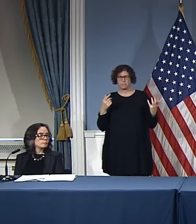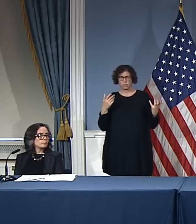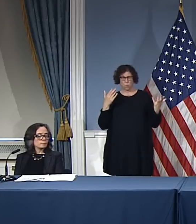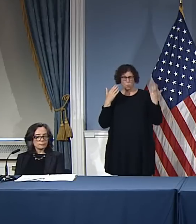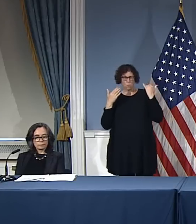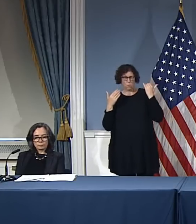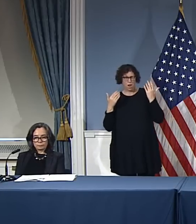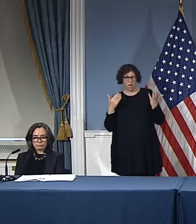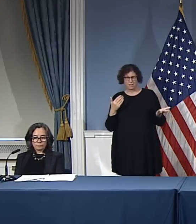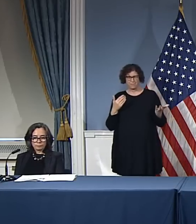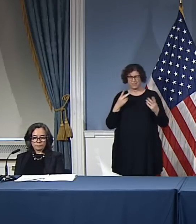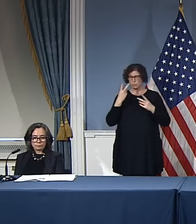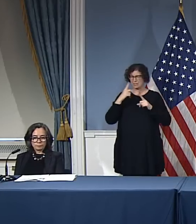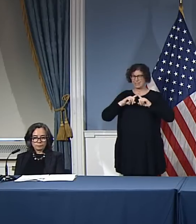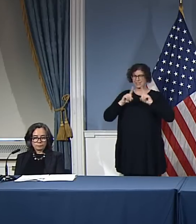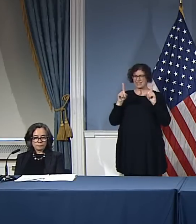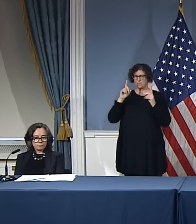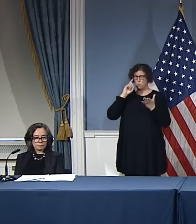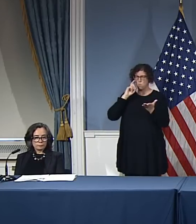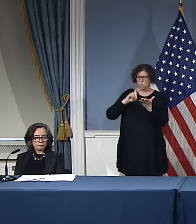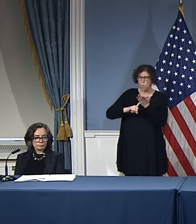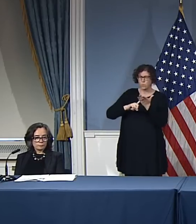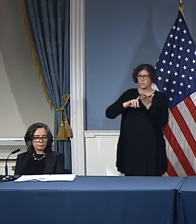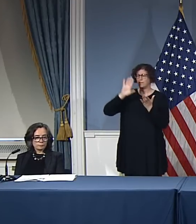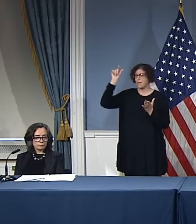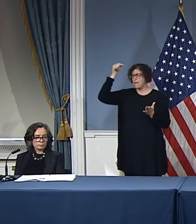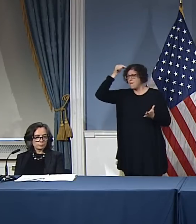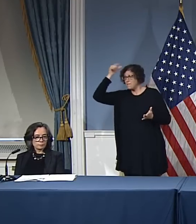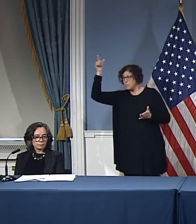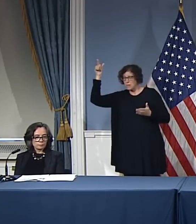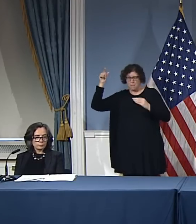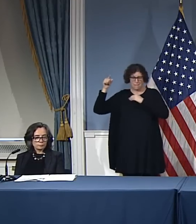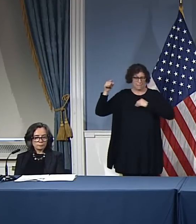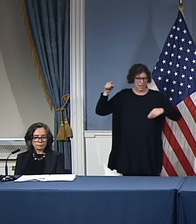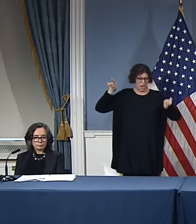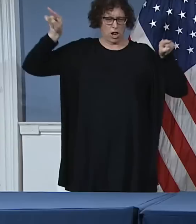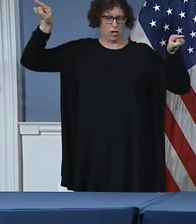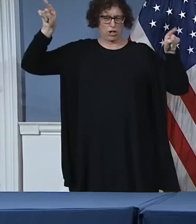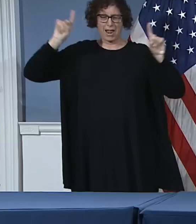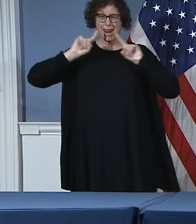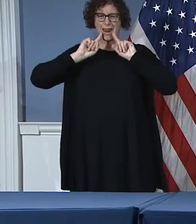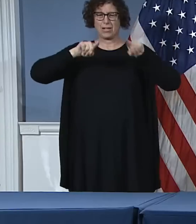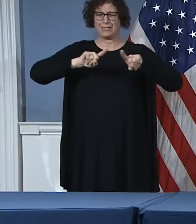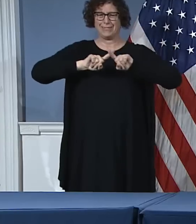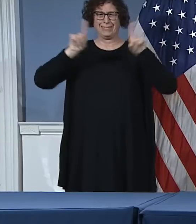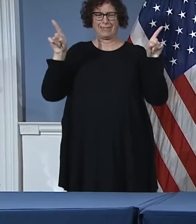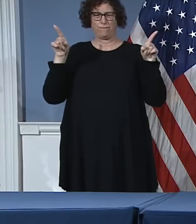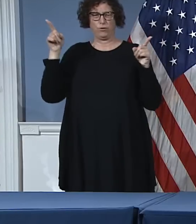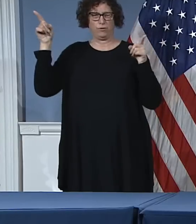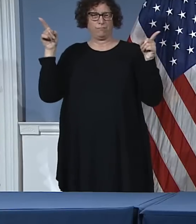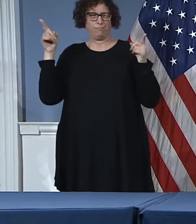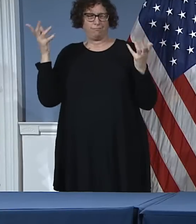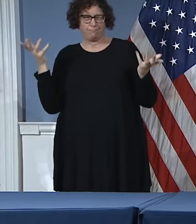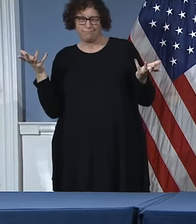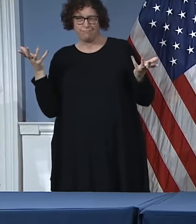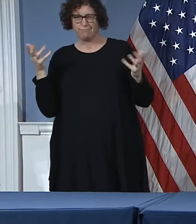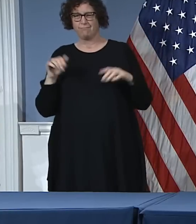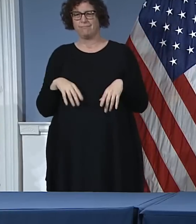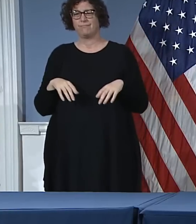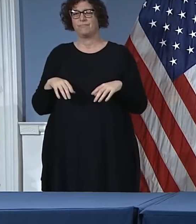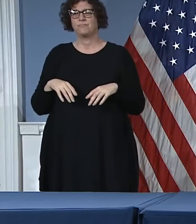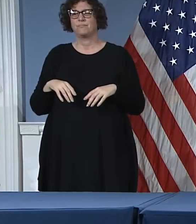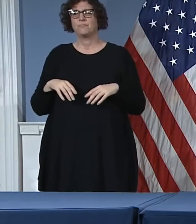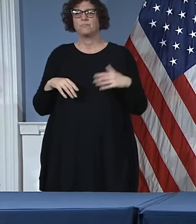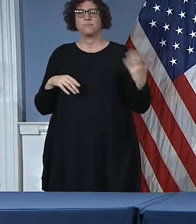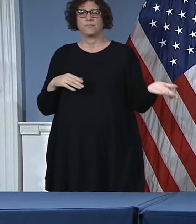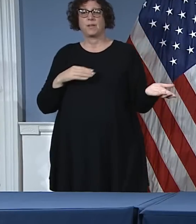is the governor seeing one thing, but you guys are seeing something different? Well, look, first of all, people can be at different places at different times,